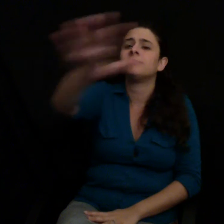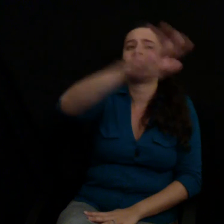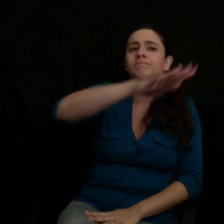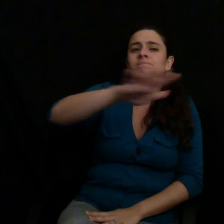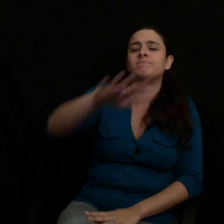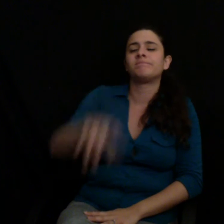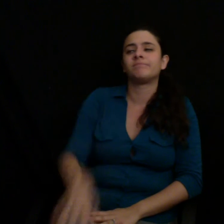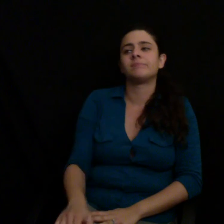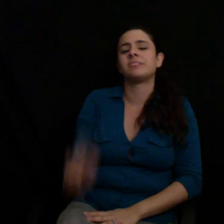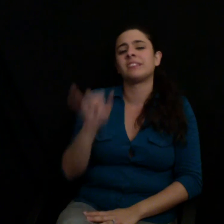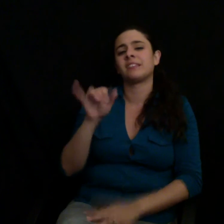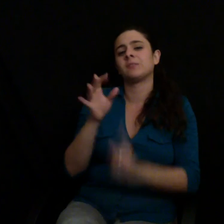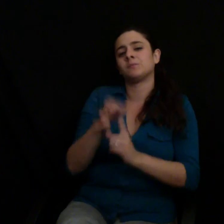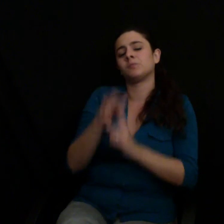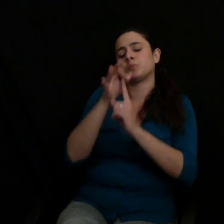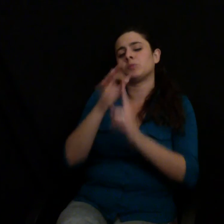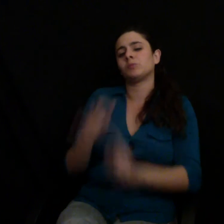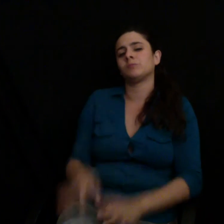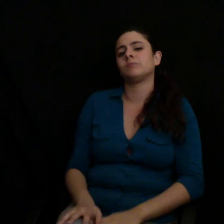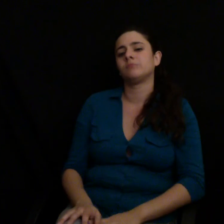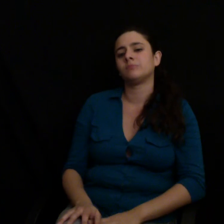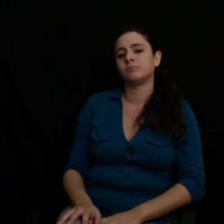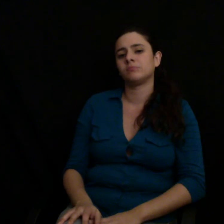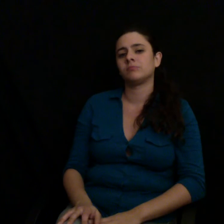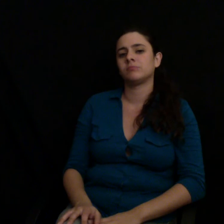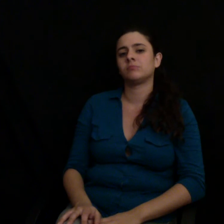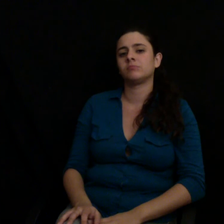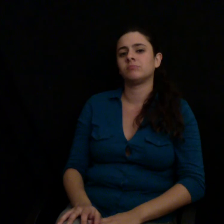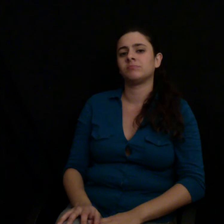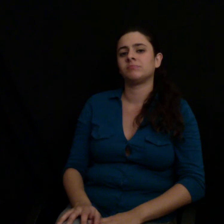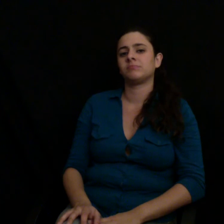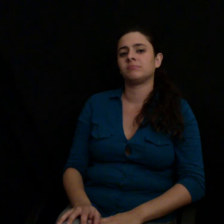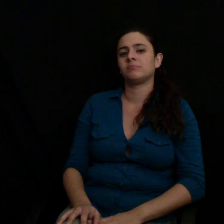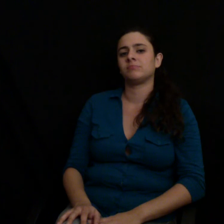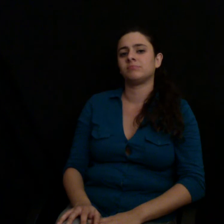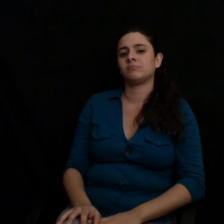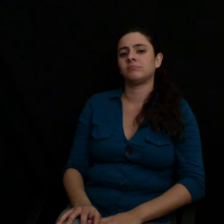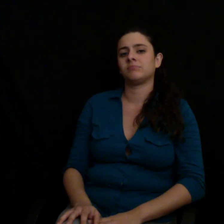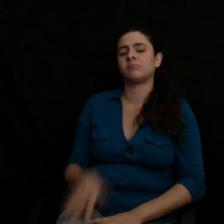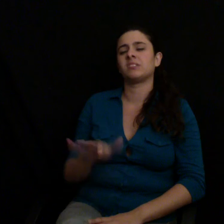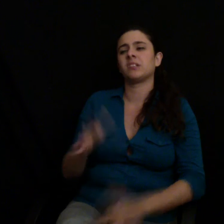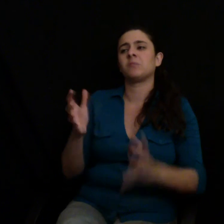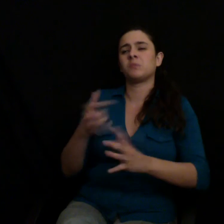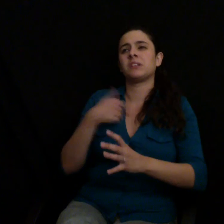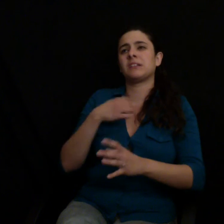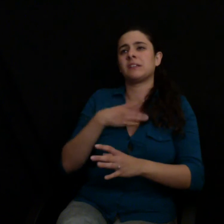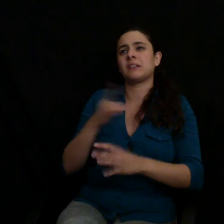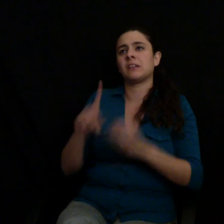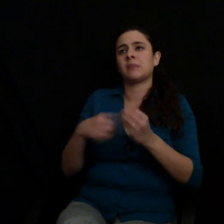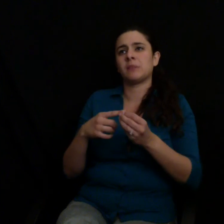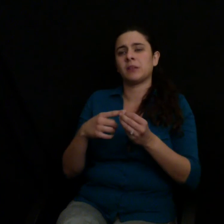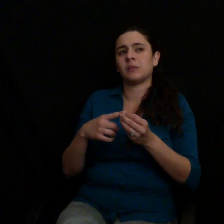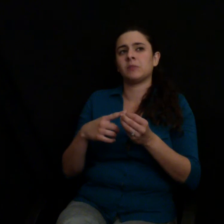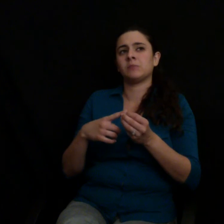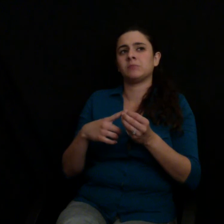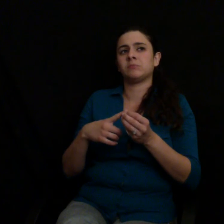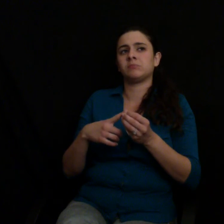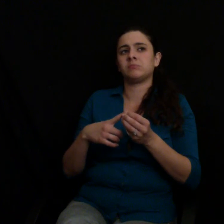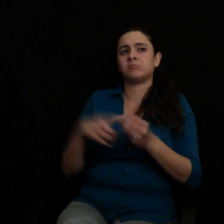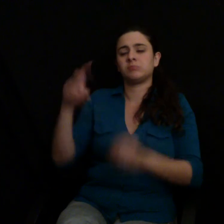That was one of the things that I really liked about being on the road is the guy I was with would just ask people, hey, we're trying to